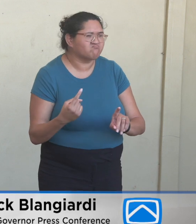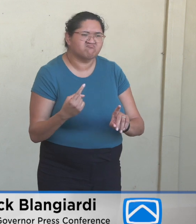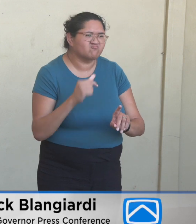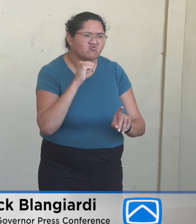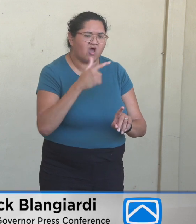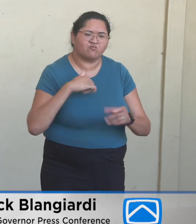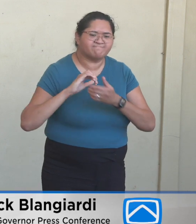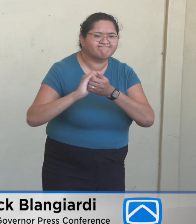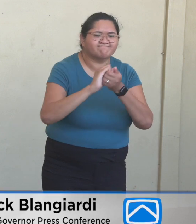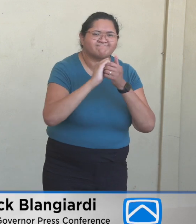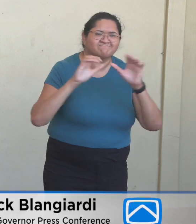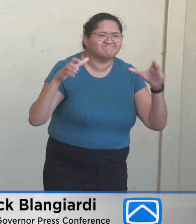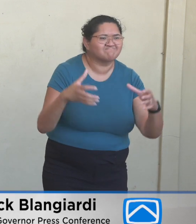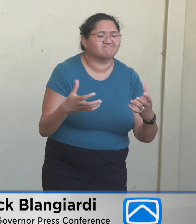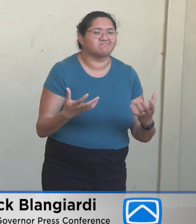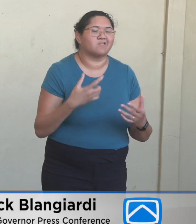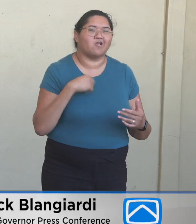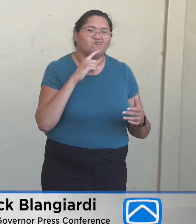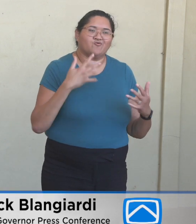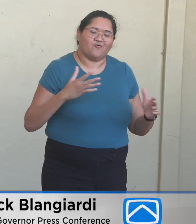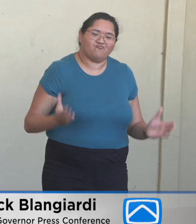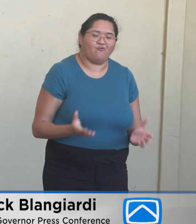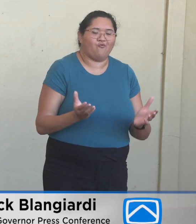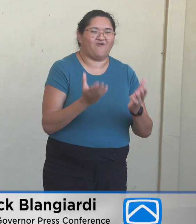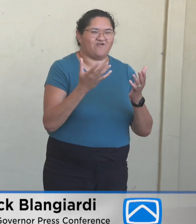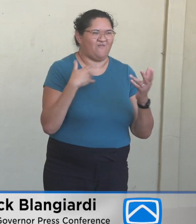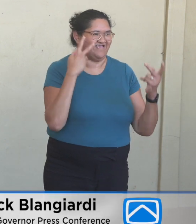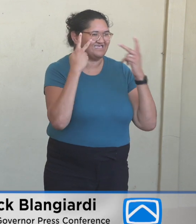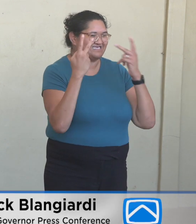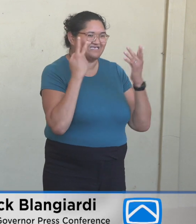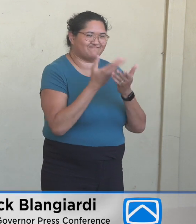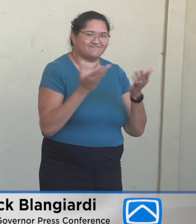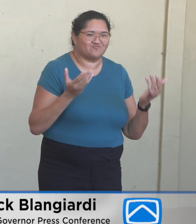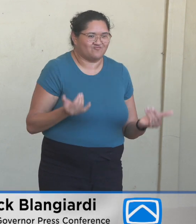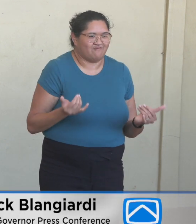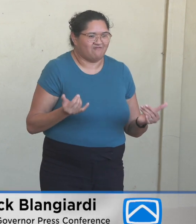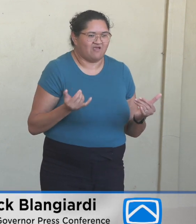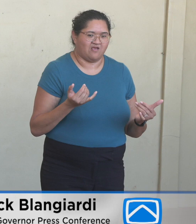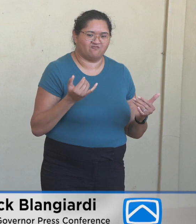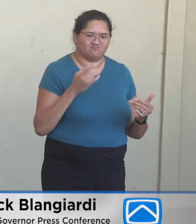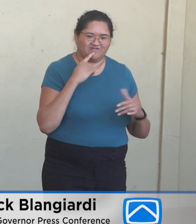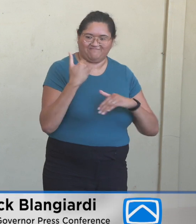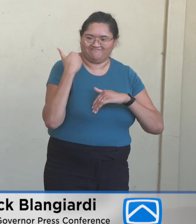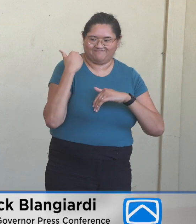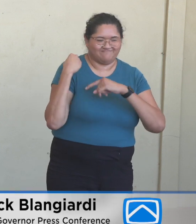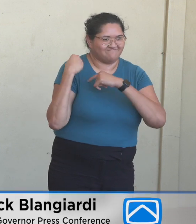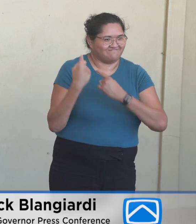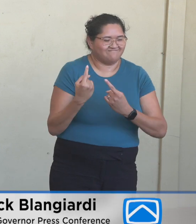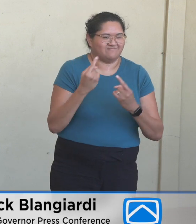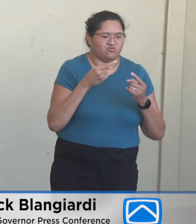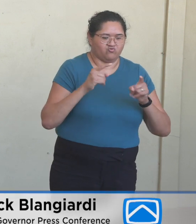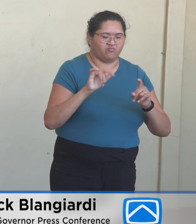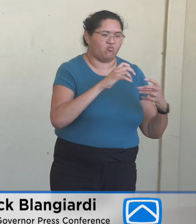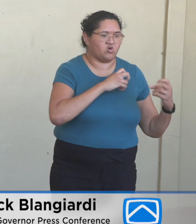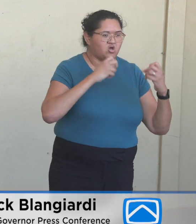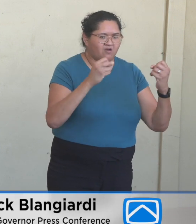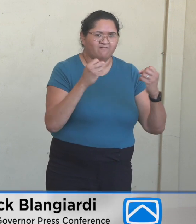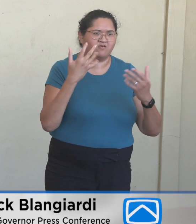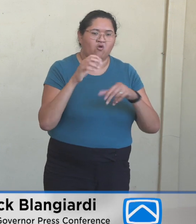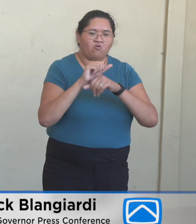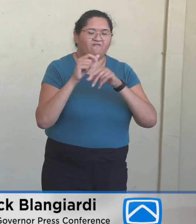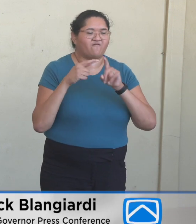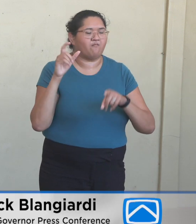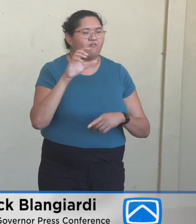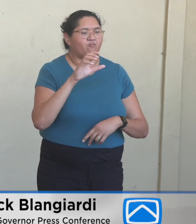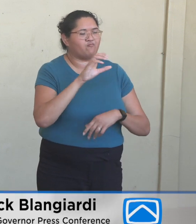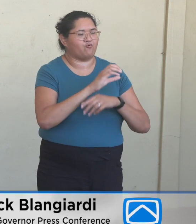all in this together. I've been really encouraged by what I've seen today already early on in the recovery efforts. I think the work of the Coast